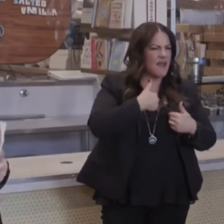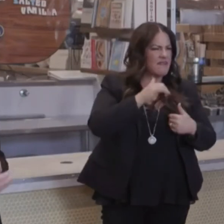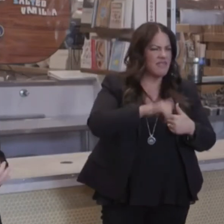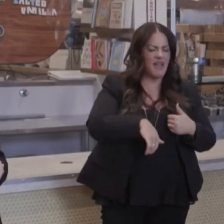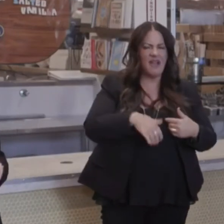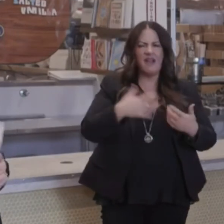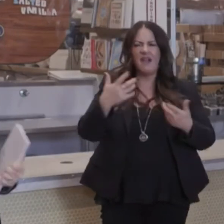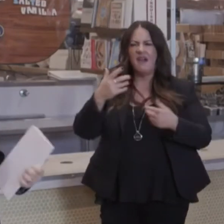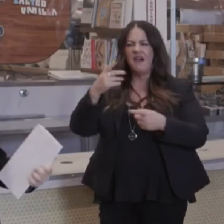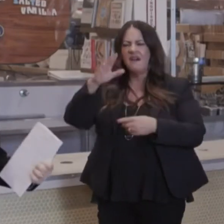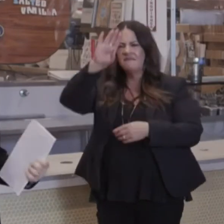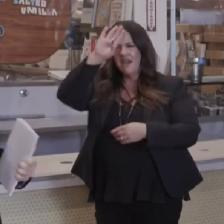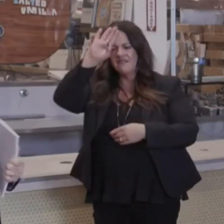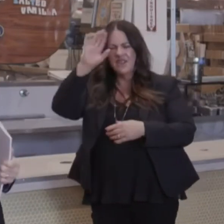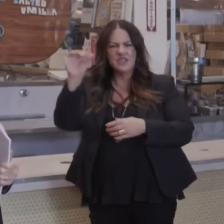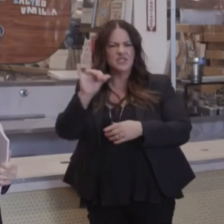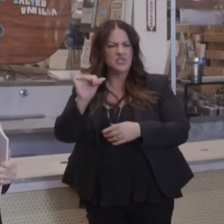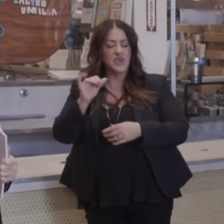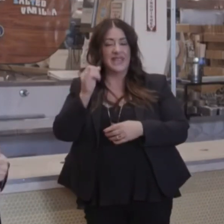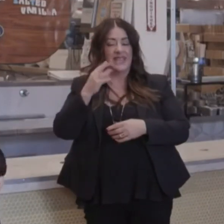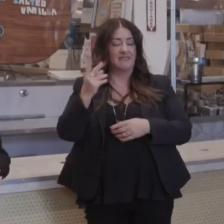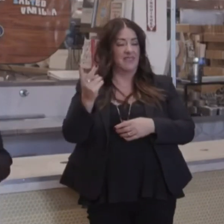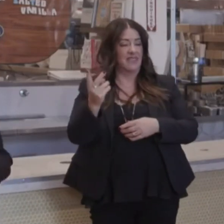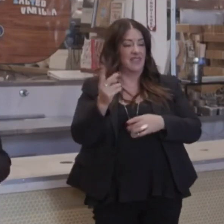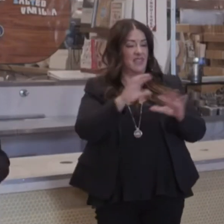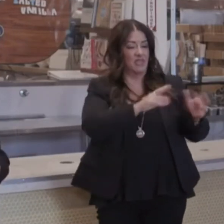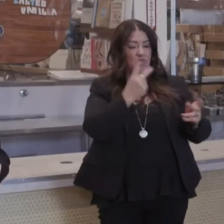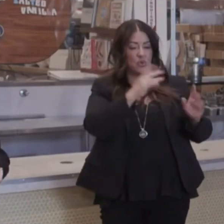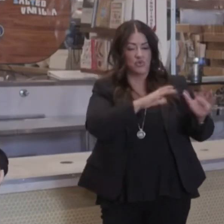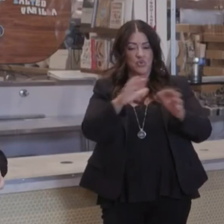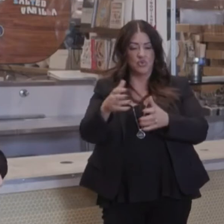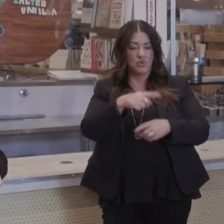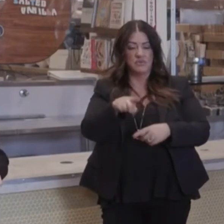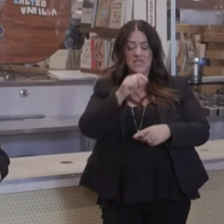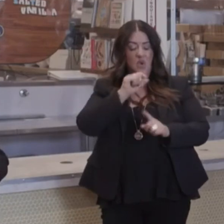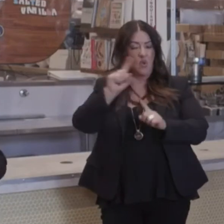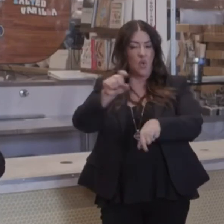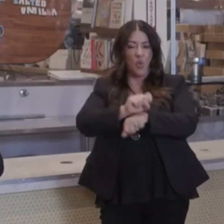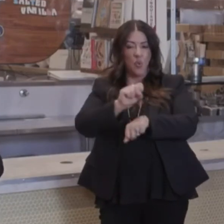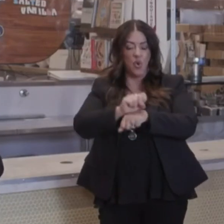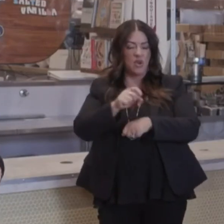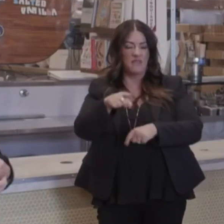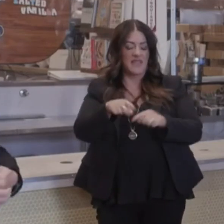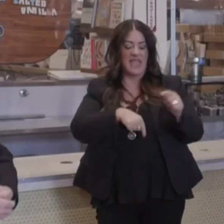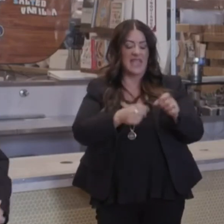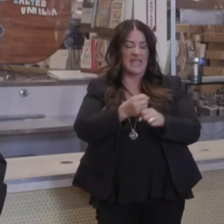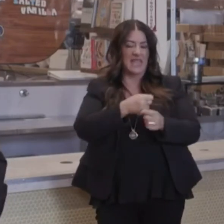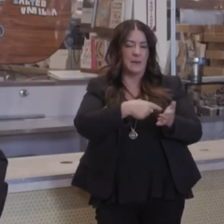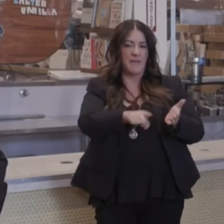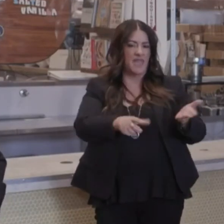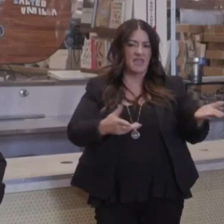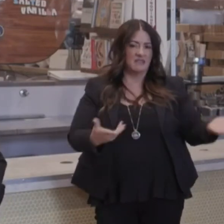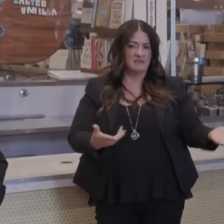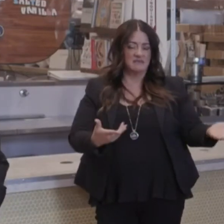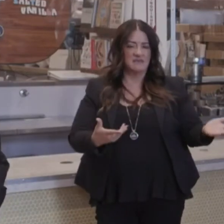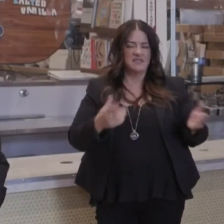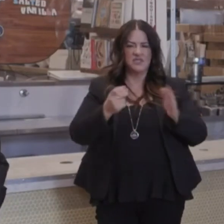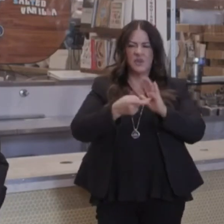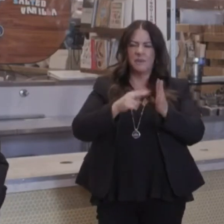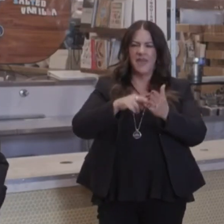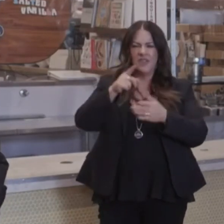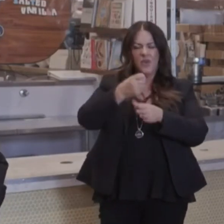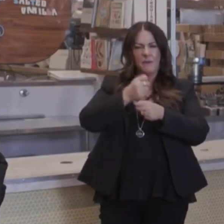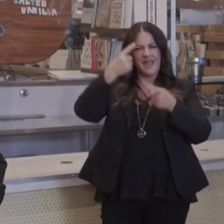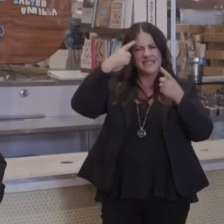if they don't go to work, they don't get paid, and they don't have a say about whether they go into work. I think Secondly, forgive me. If you guys don't reach a